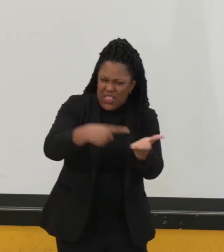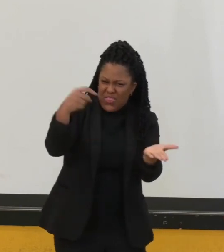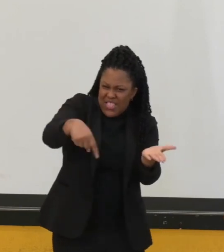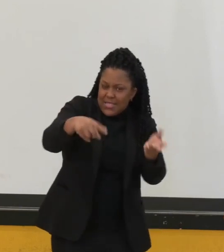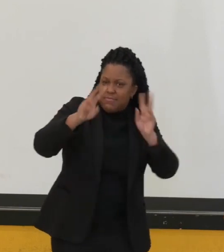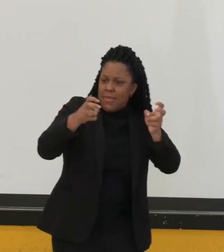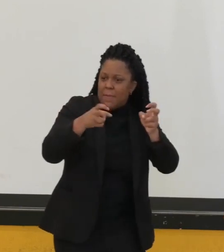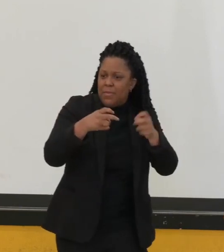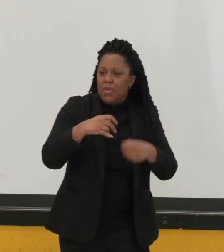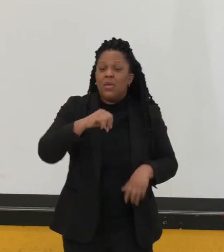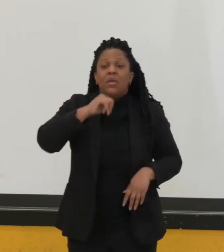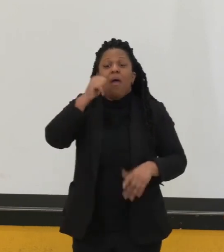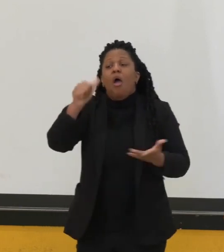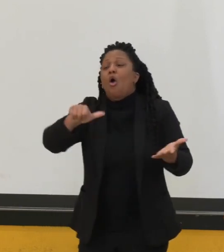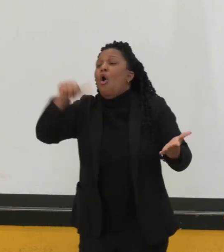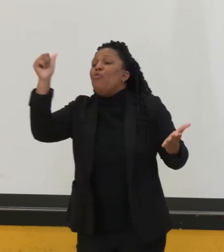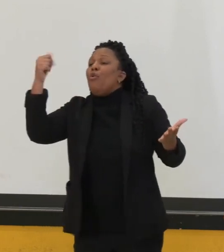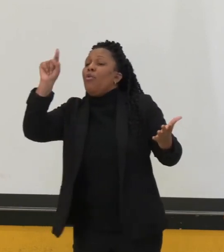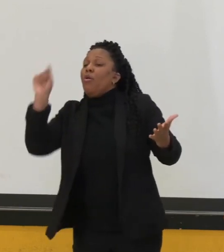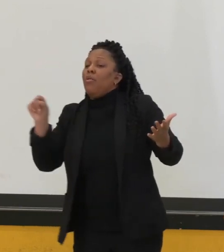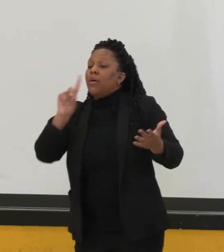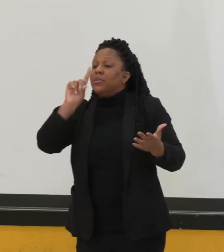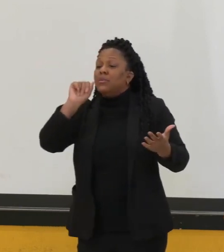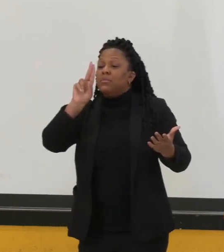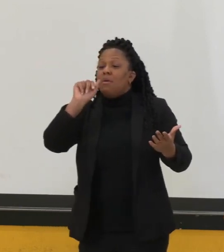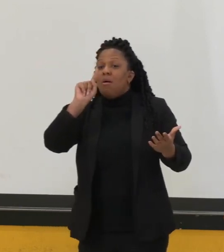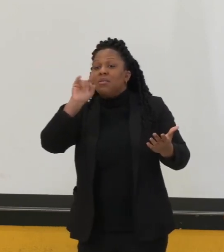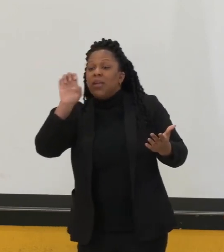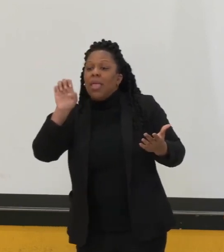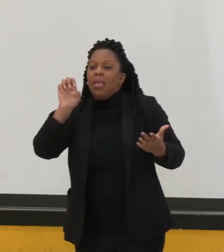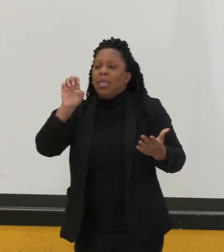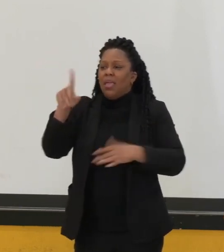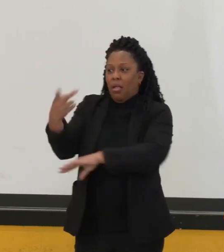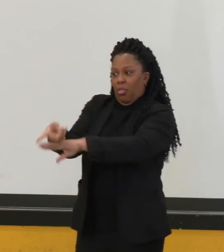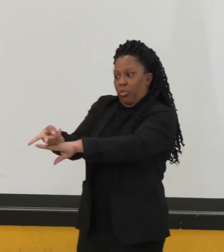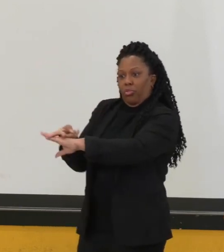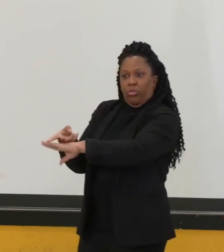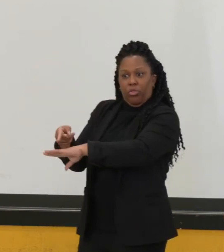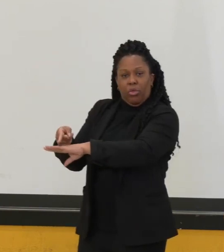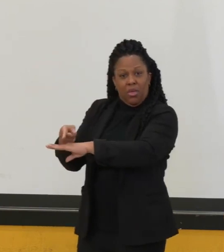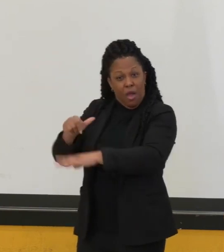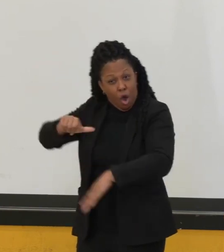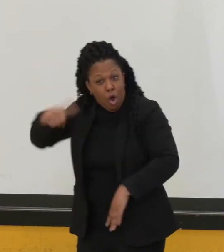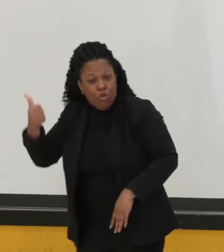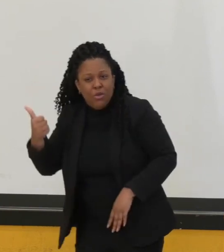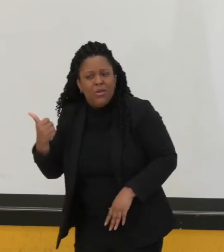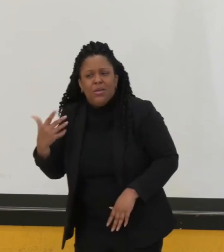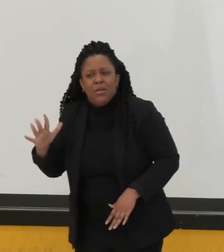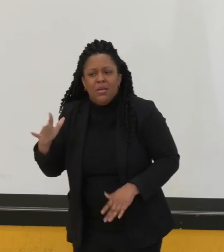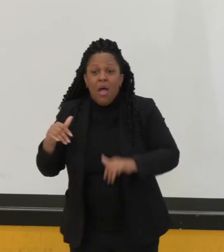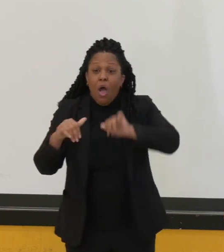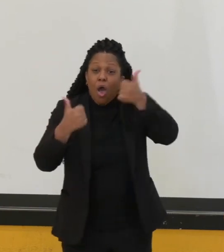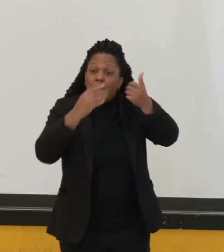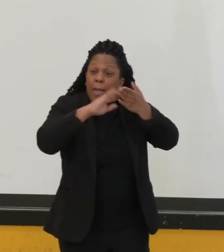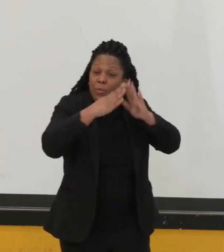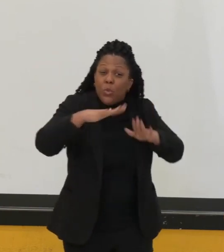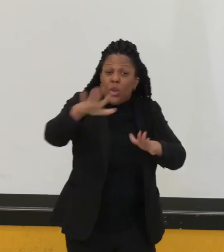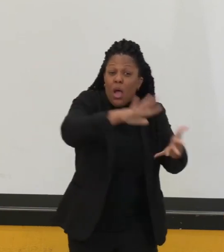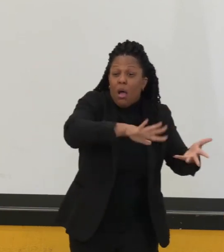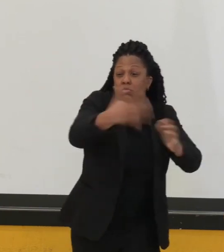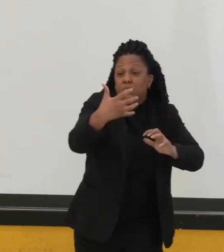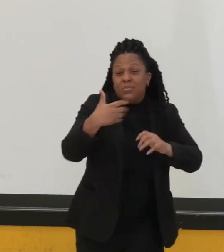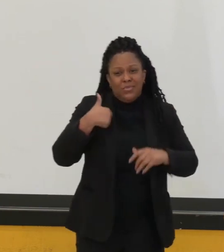Daunte Wright laying on the streets of Brooklyn Center or any community in this state or this country. So those are things that we